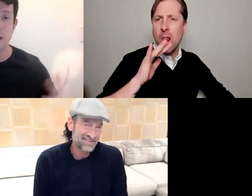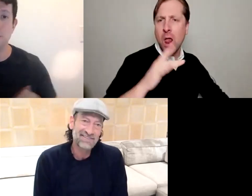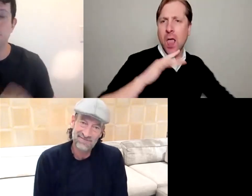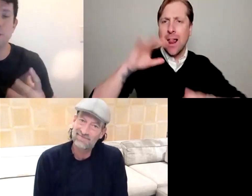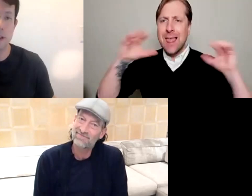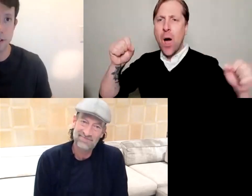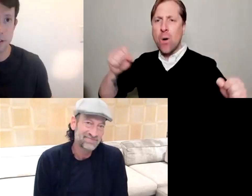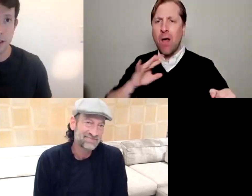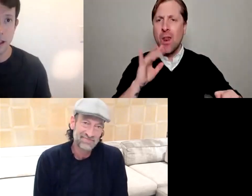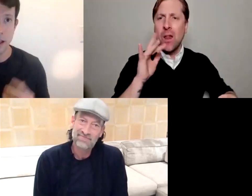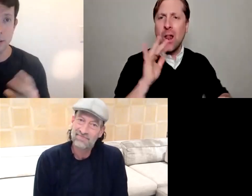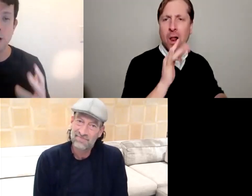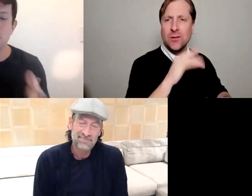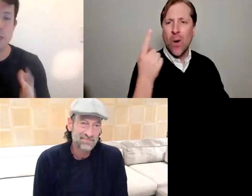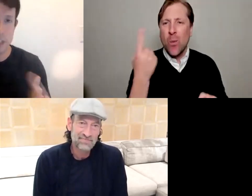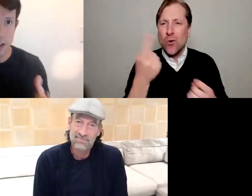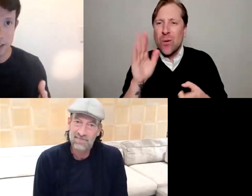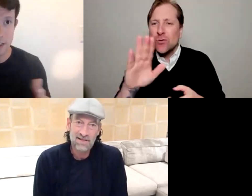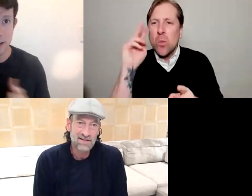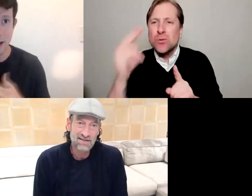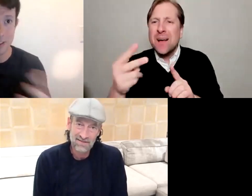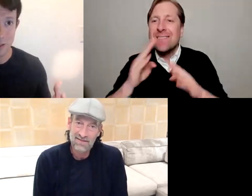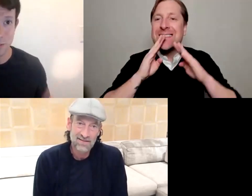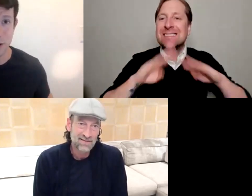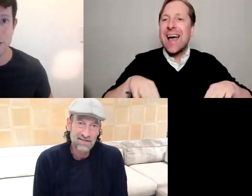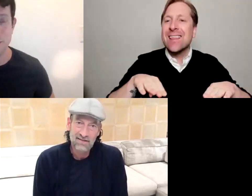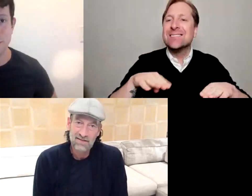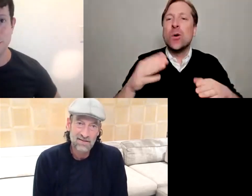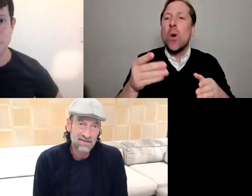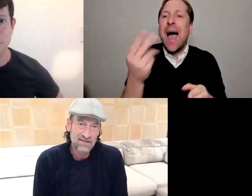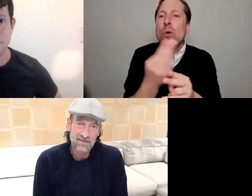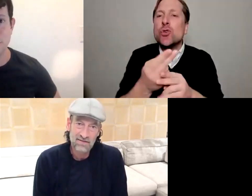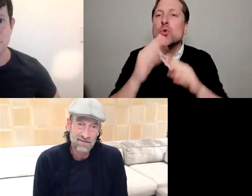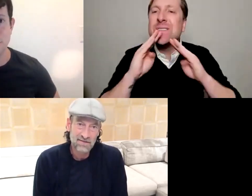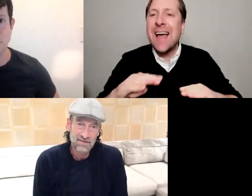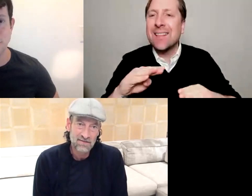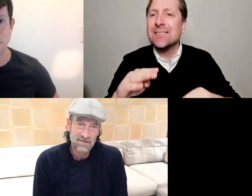loudest possible filmmaker. I'm wondering how you see silence in an actor's toolbox.